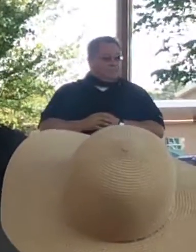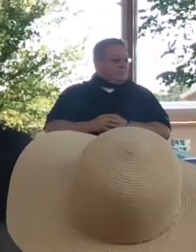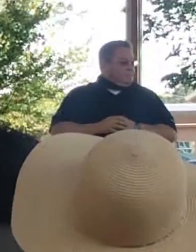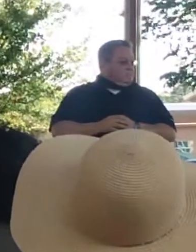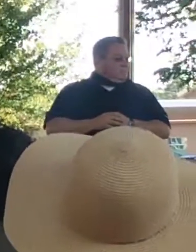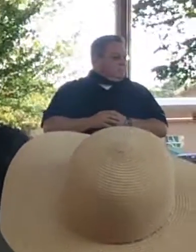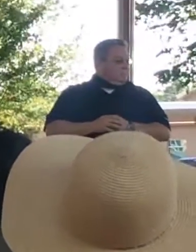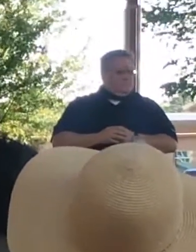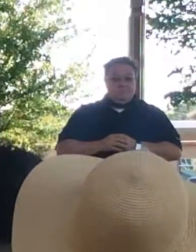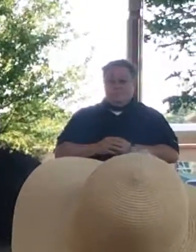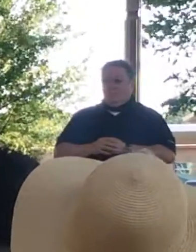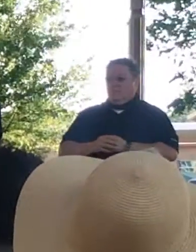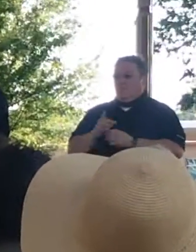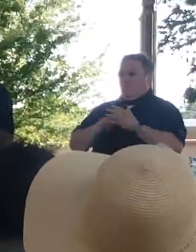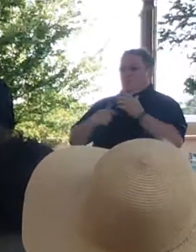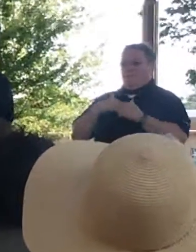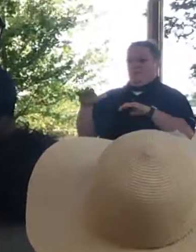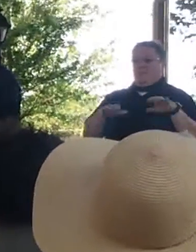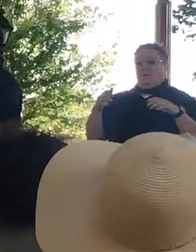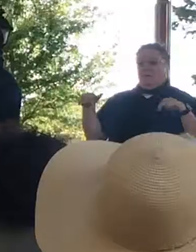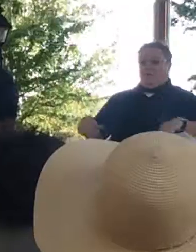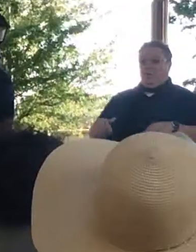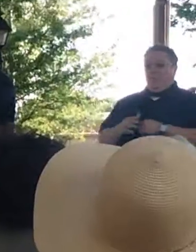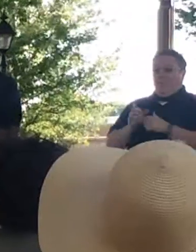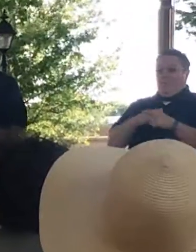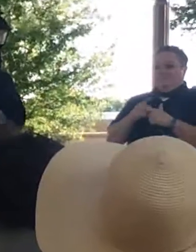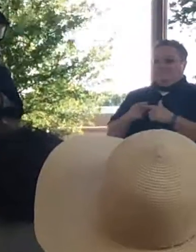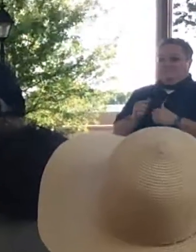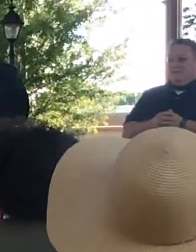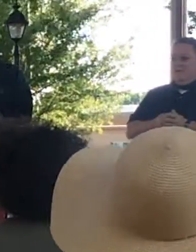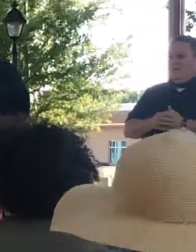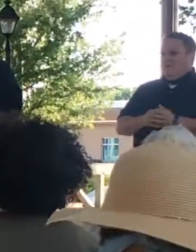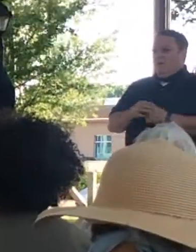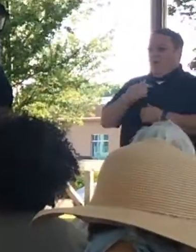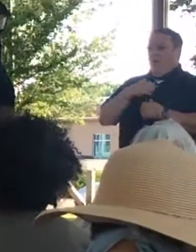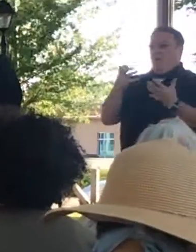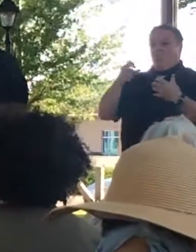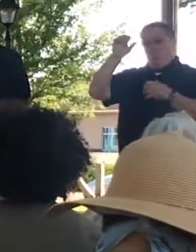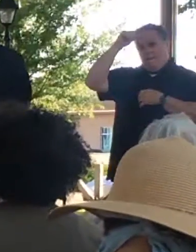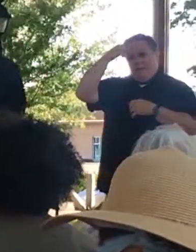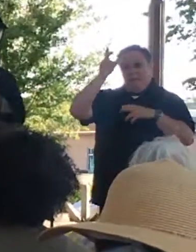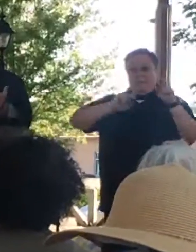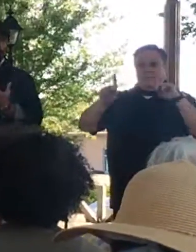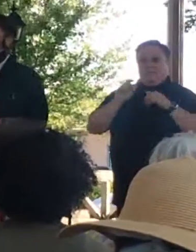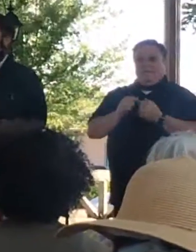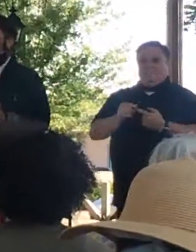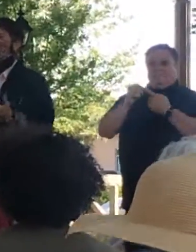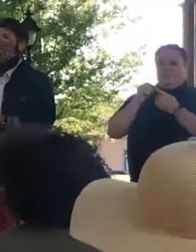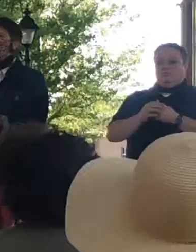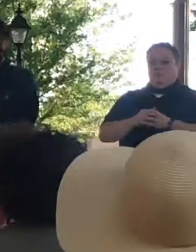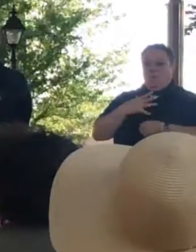So what am I doing up here then? I just want to remind people,